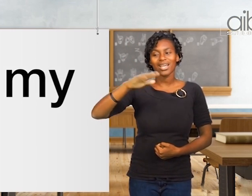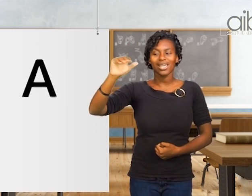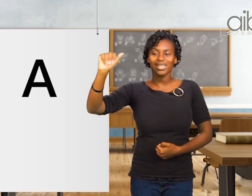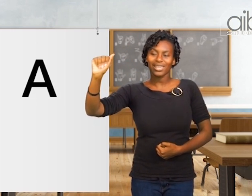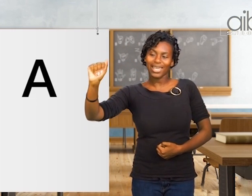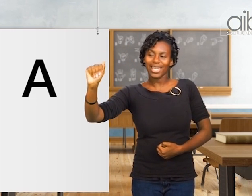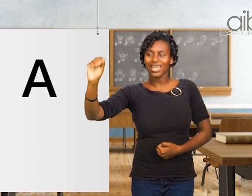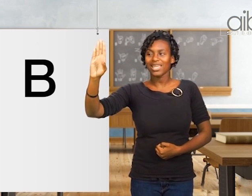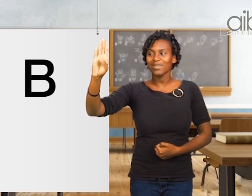my